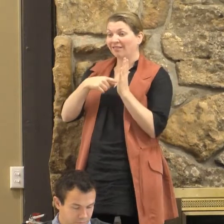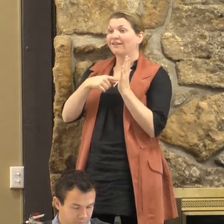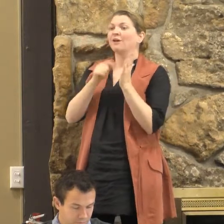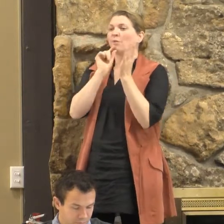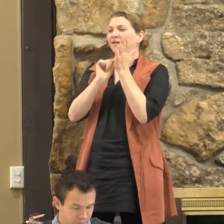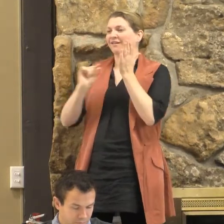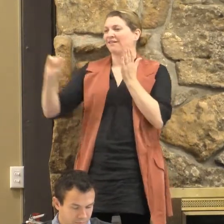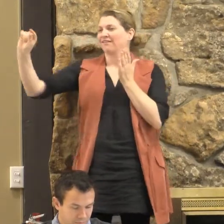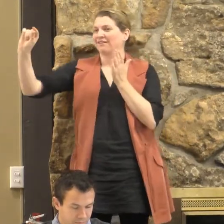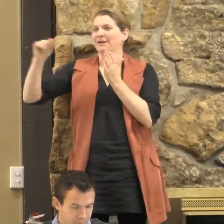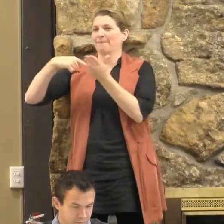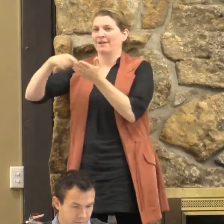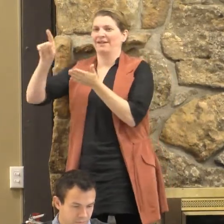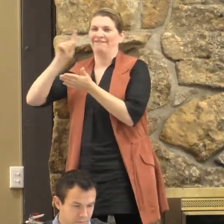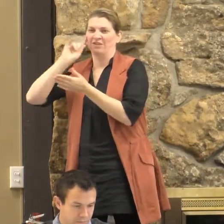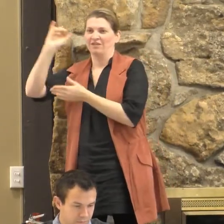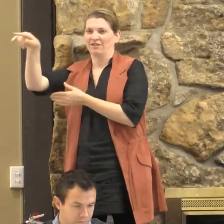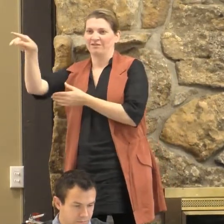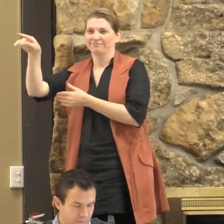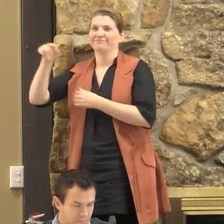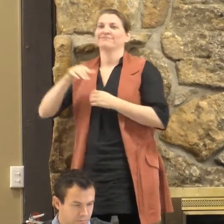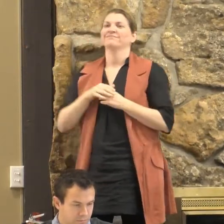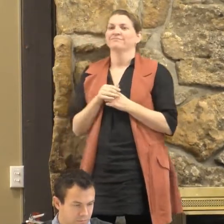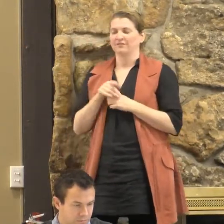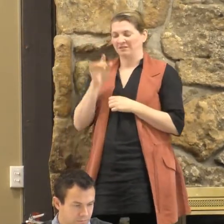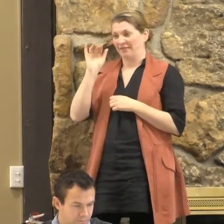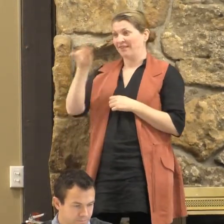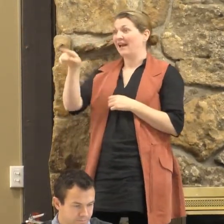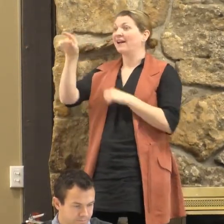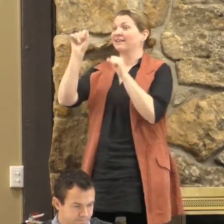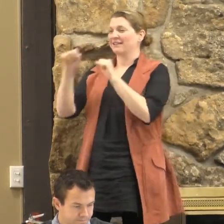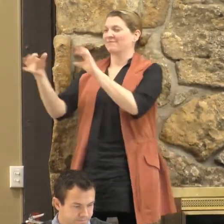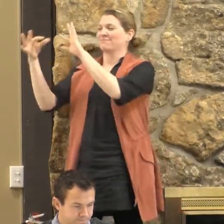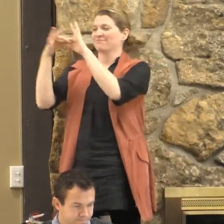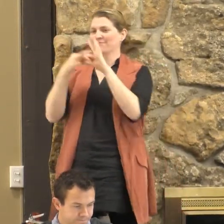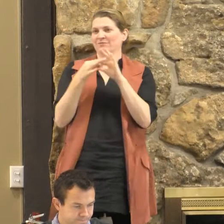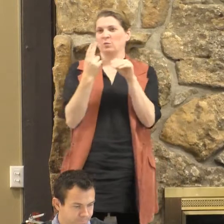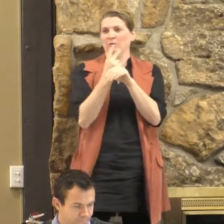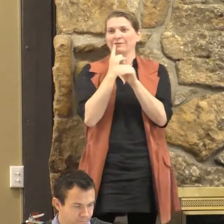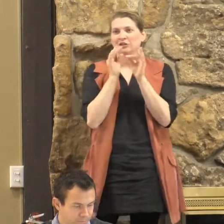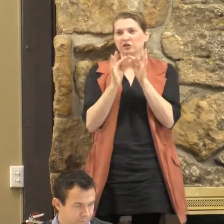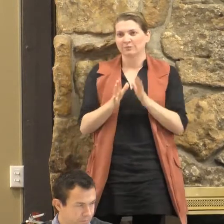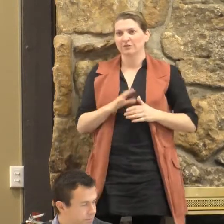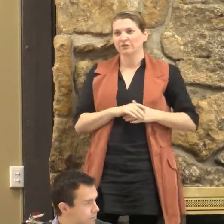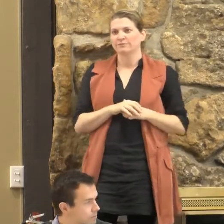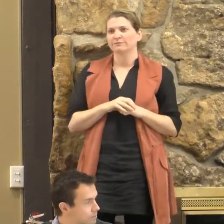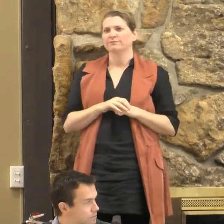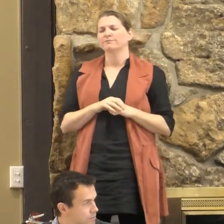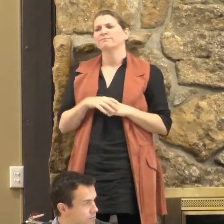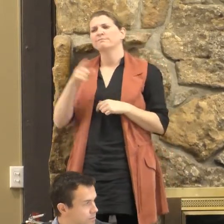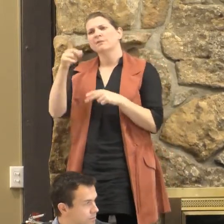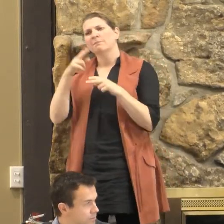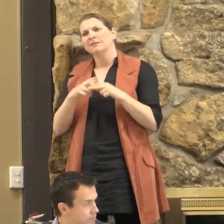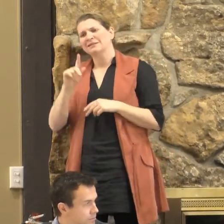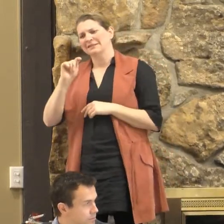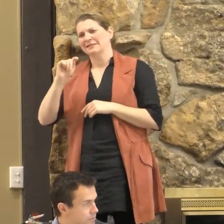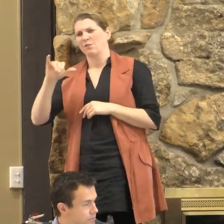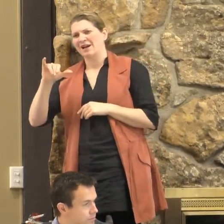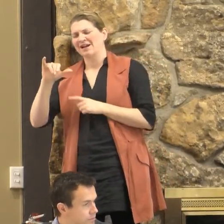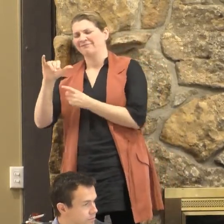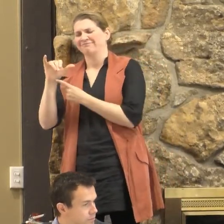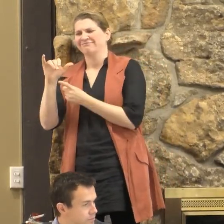TTY is an older technology that mostly is now used for people that have speech